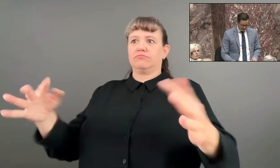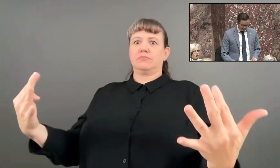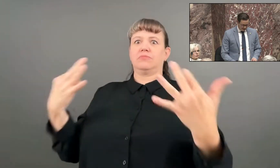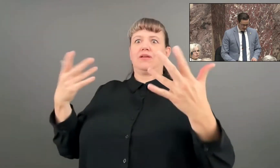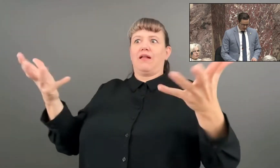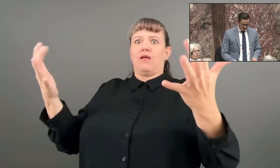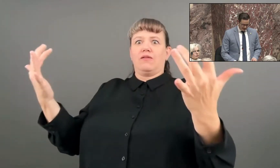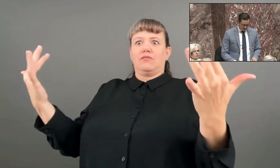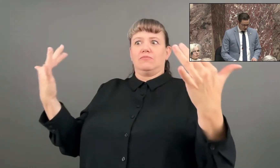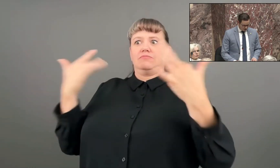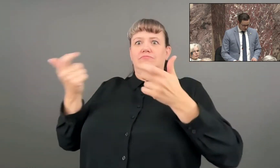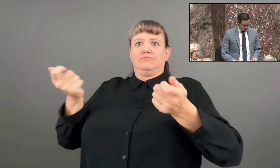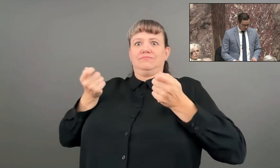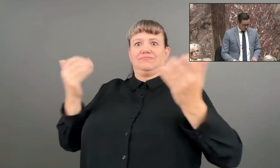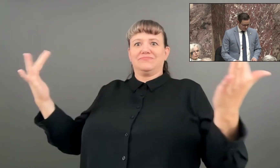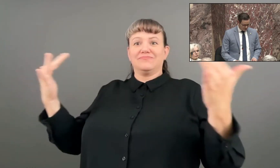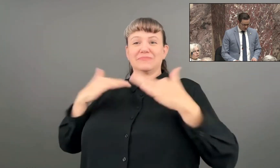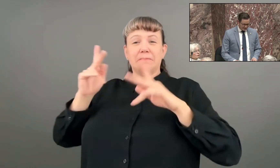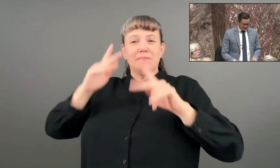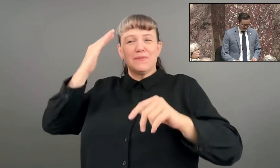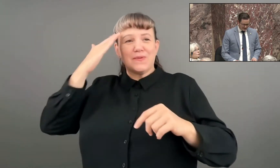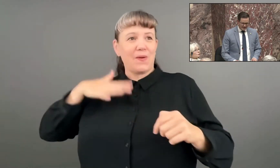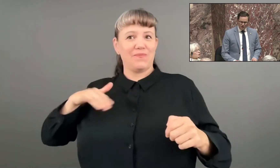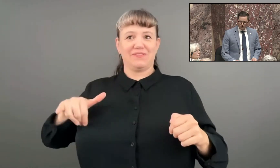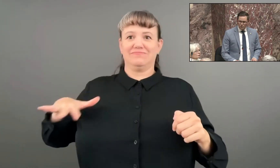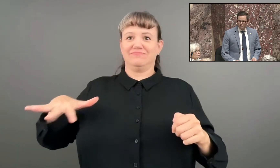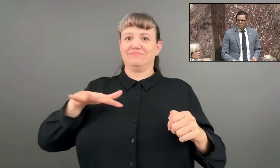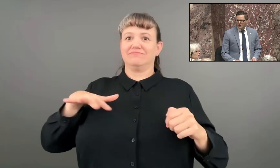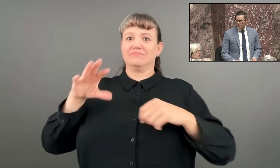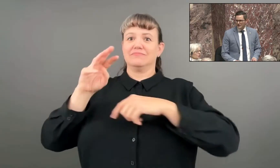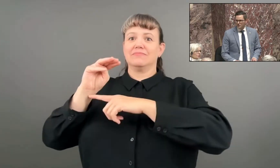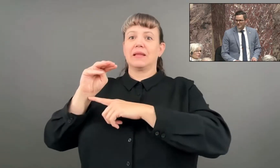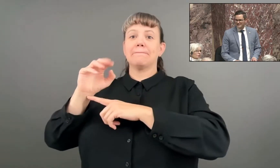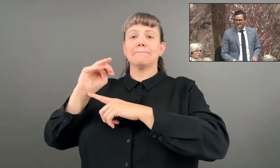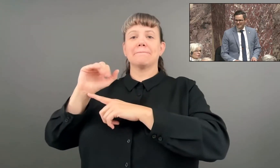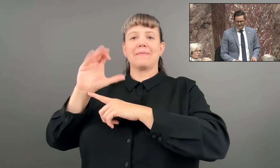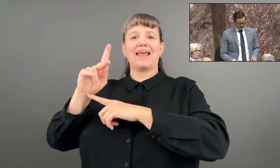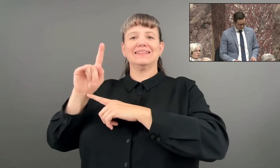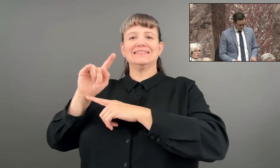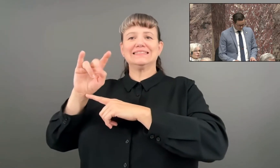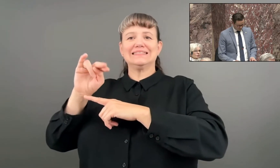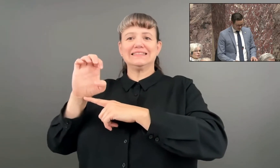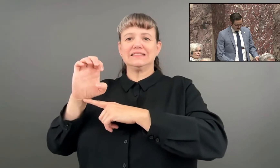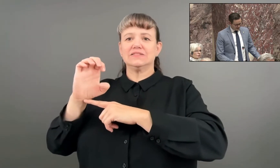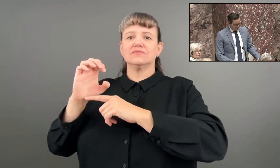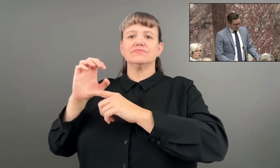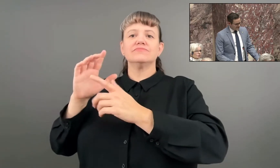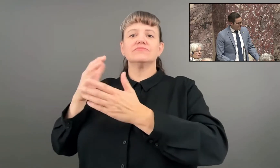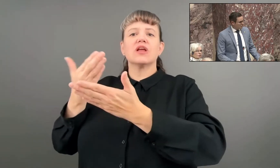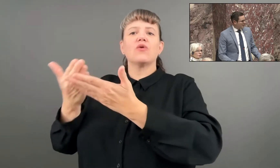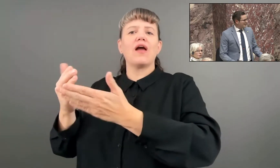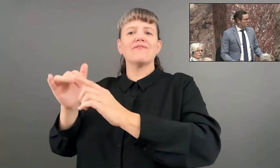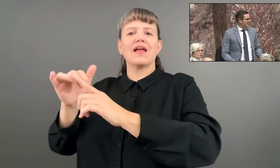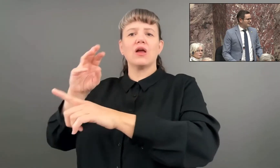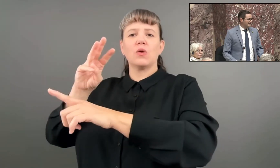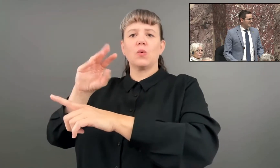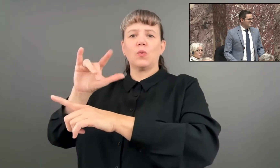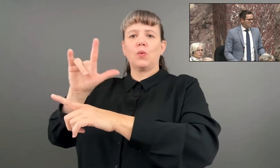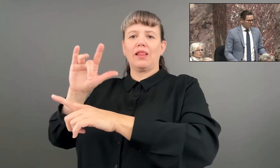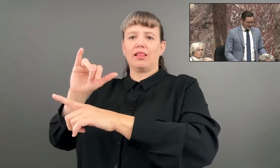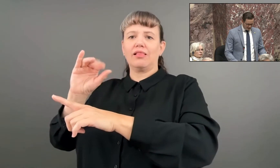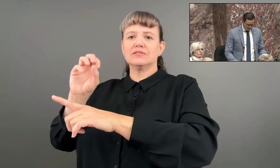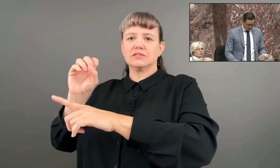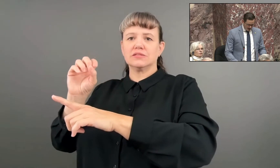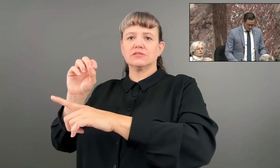Williston Lake, but today it also boasts one of the most exciting outdoor recreation scenes. This summer, I joined